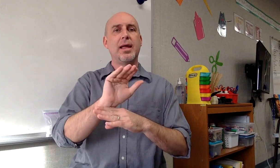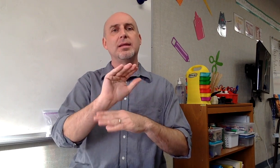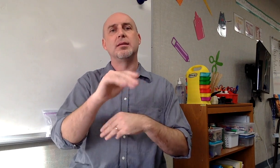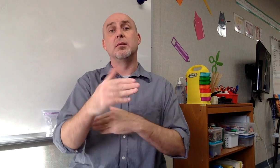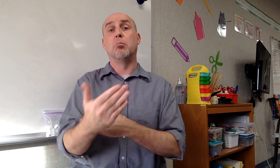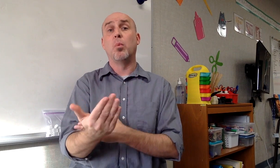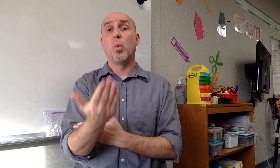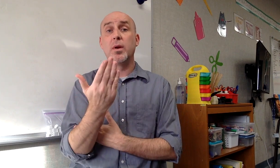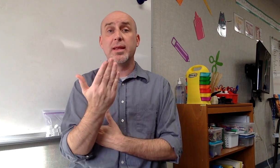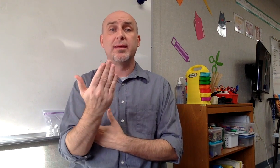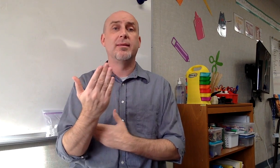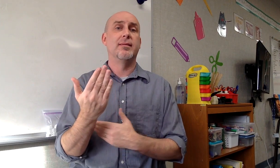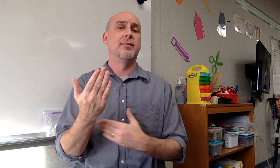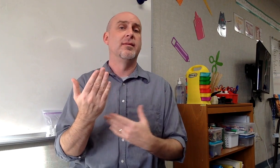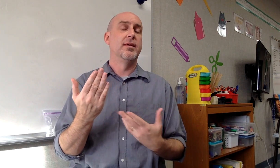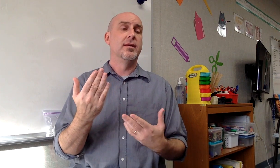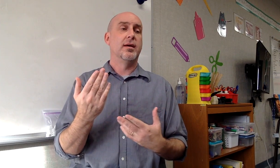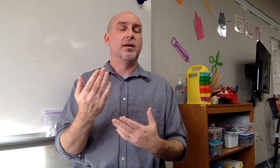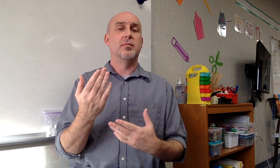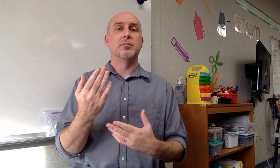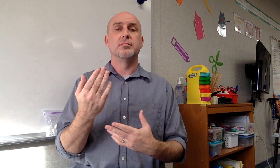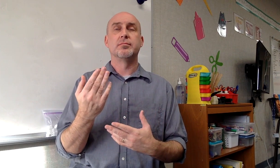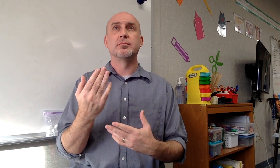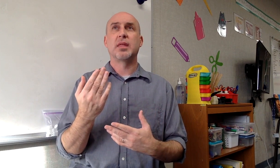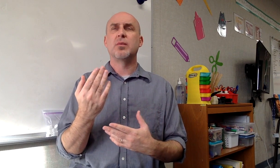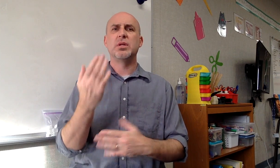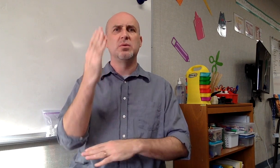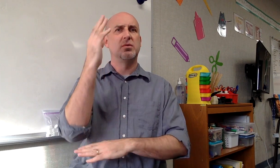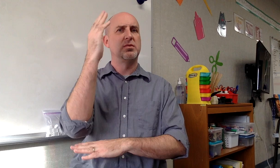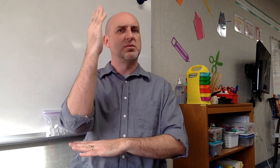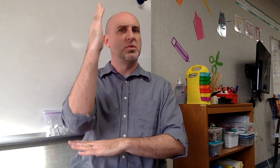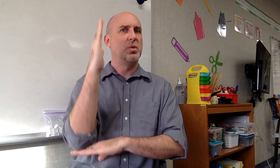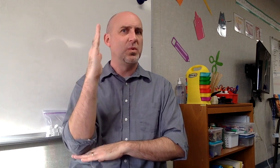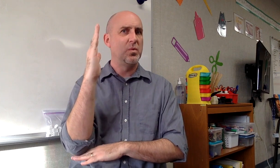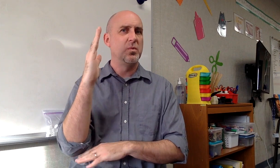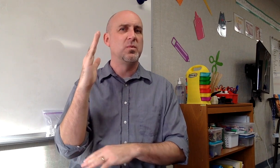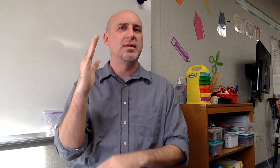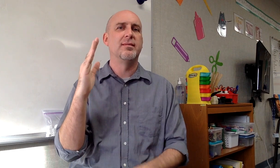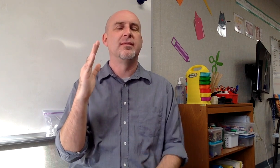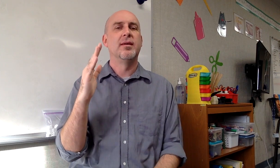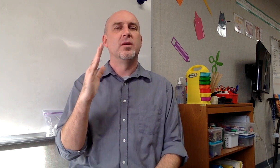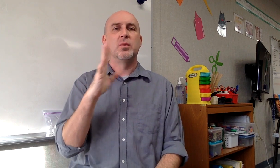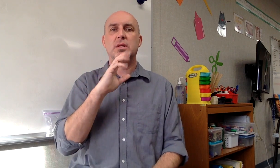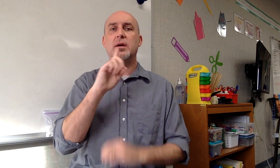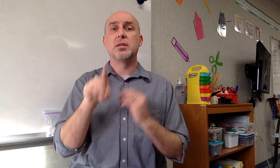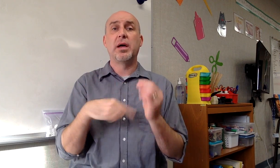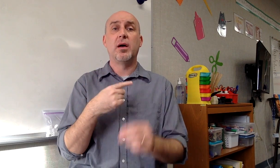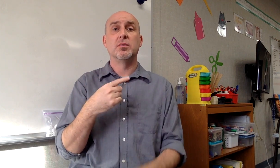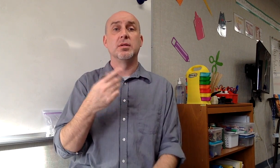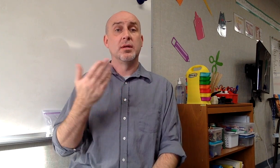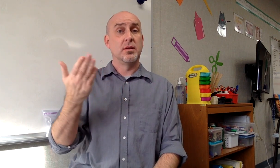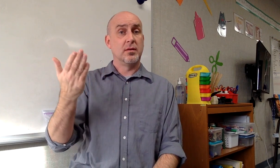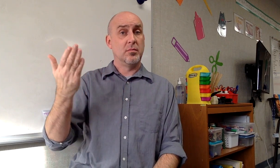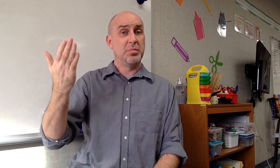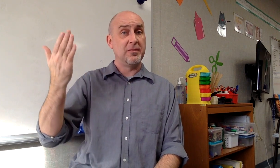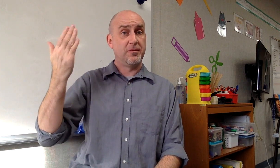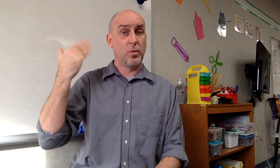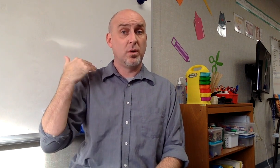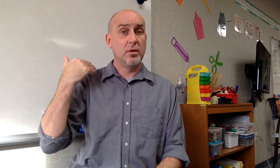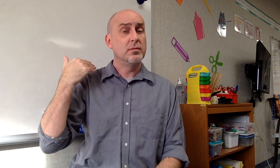night and morning, and I think we used noon, and we talked about before,